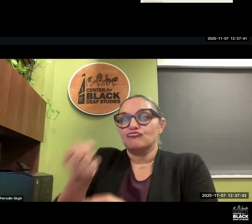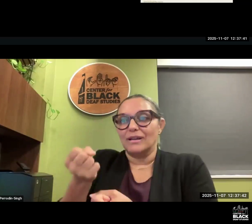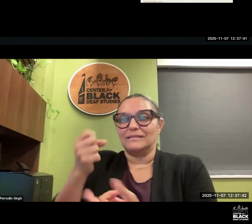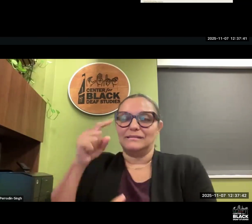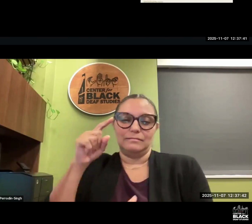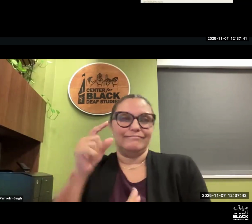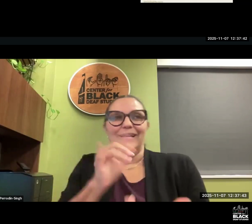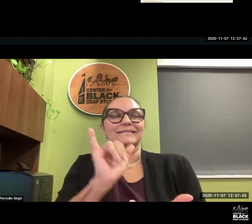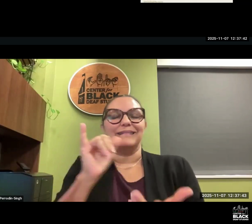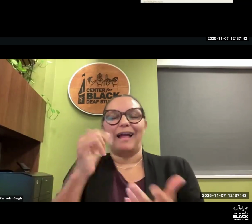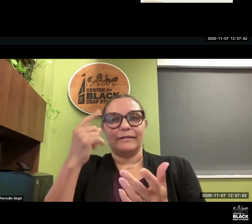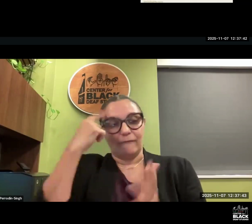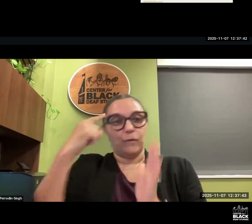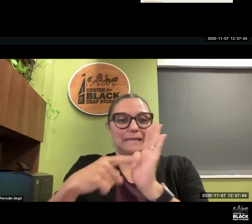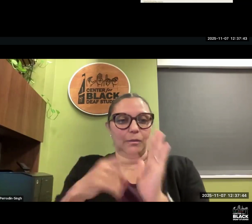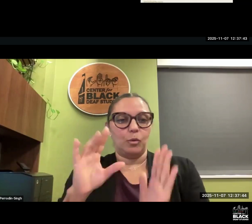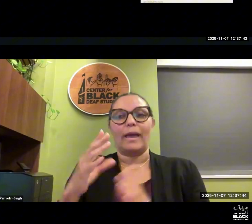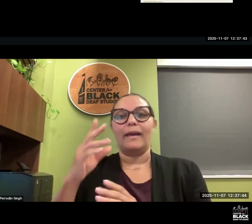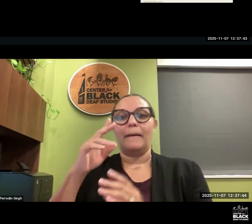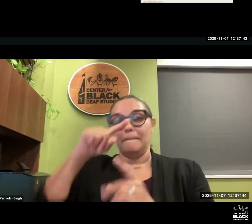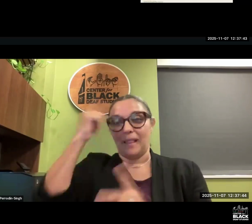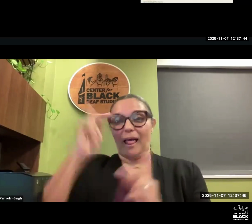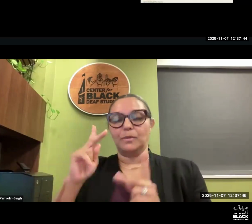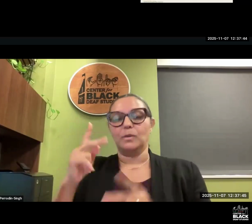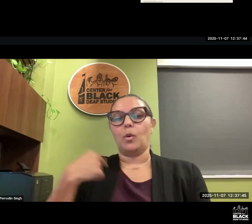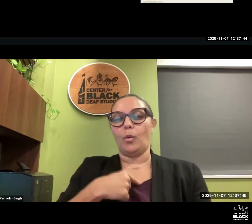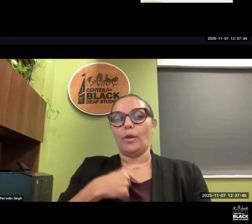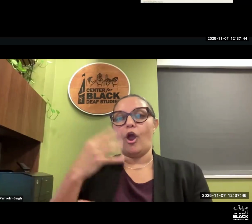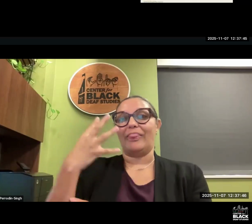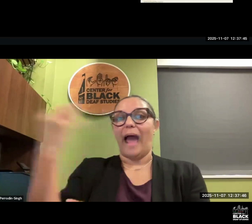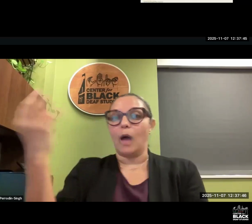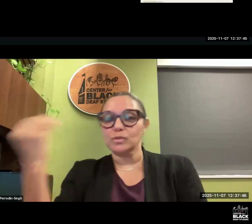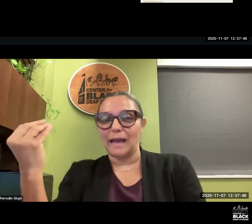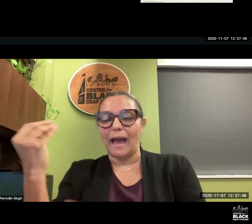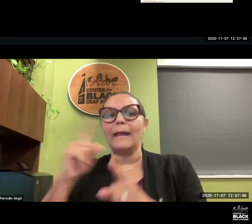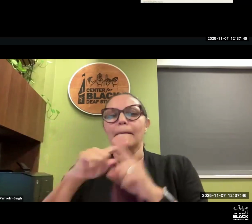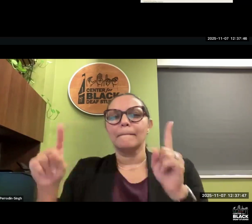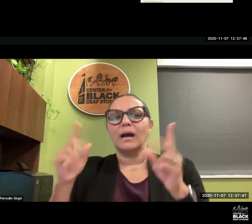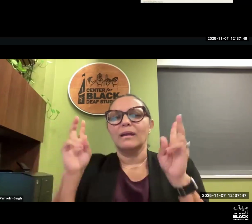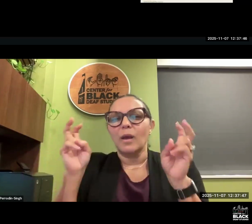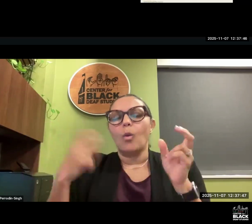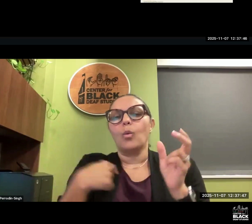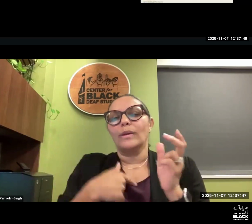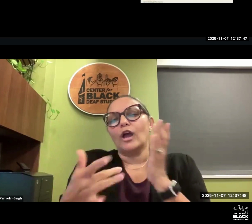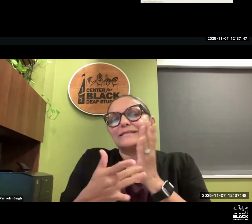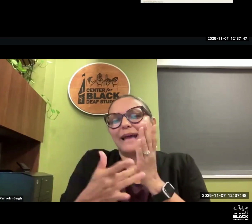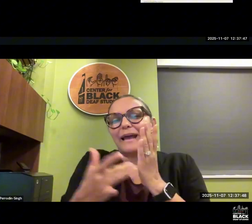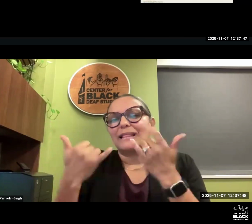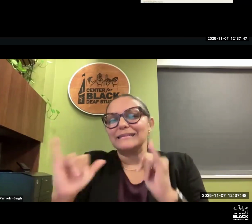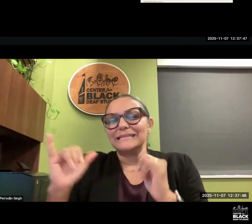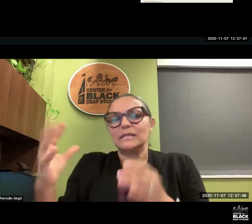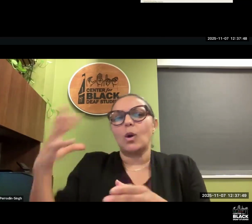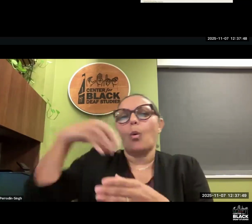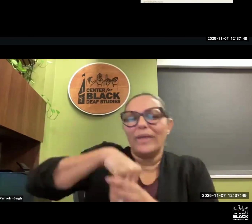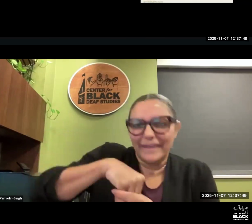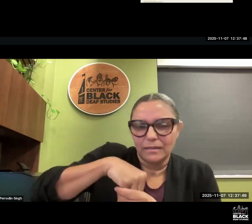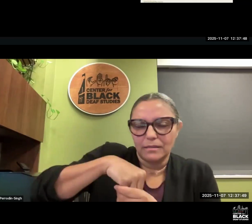when back then in slavery, for example, white people are